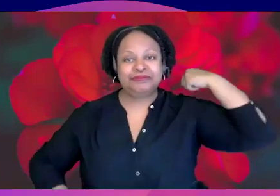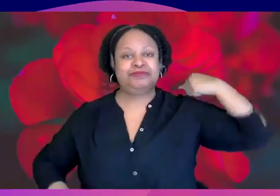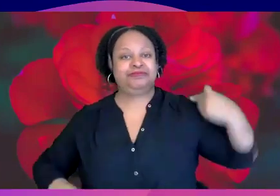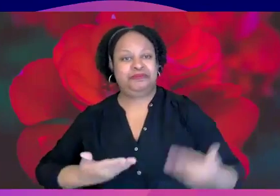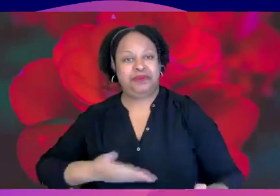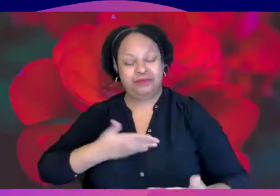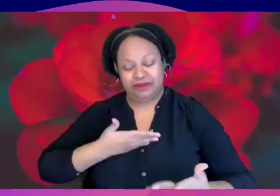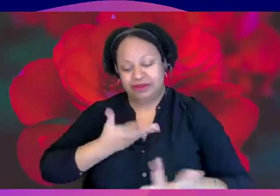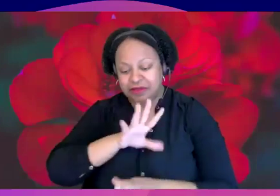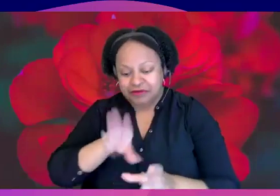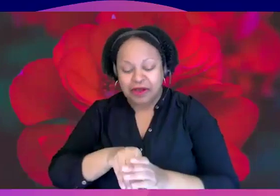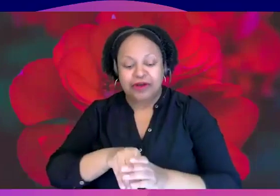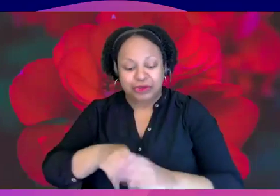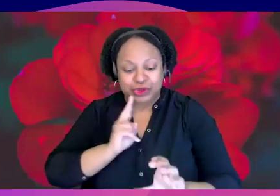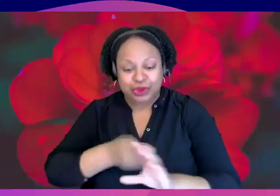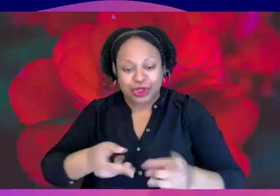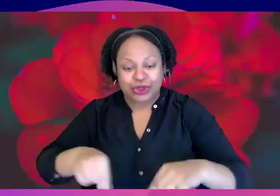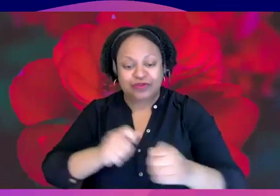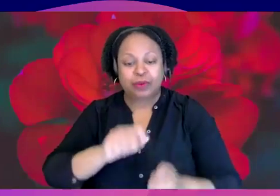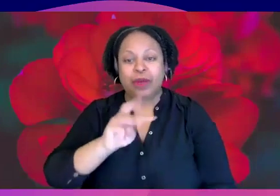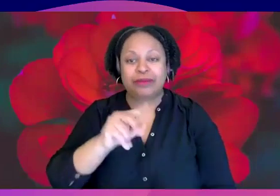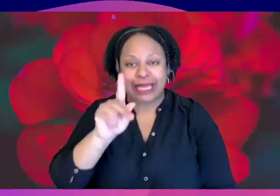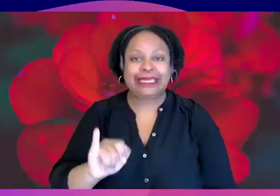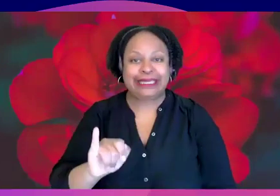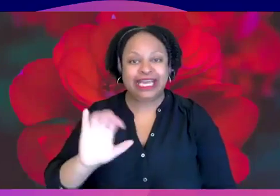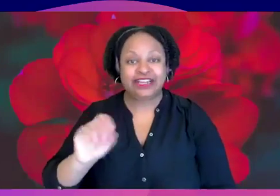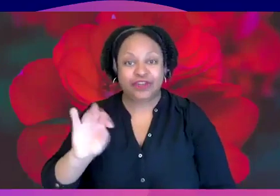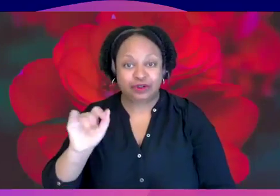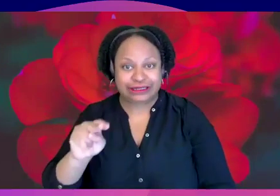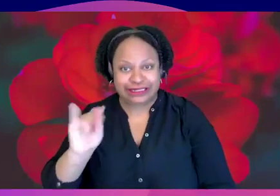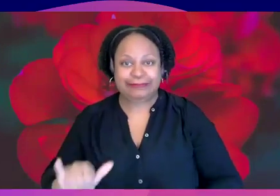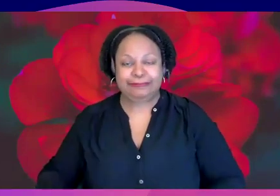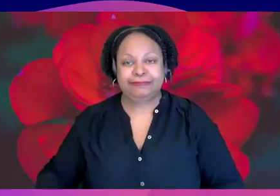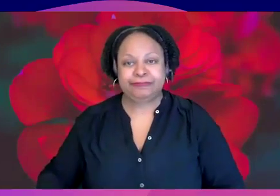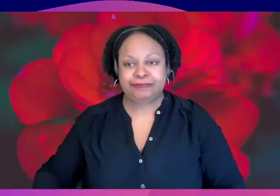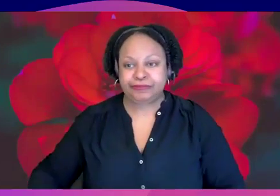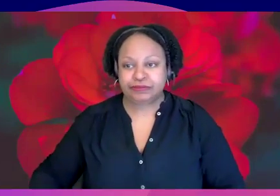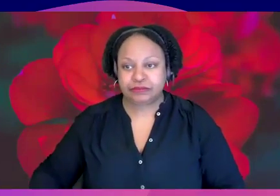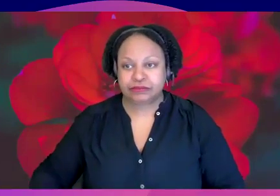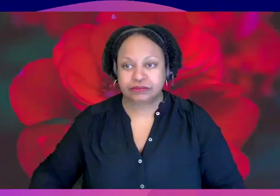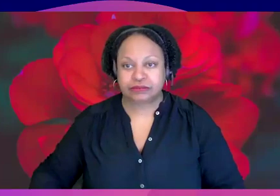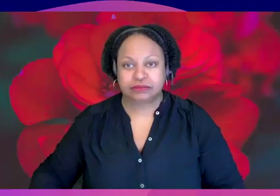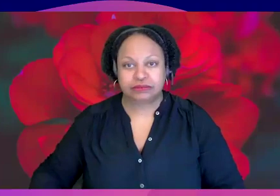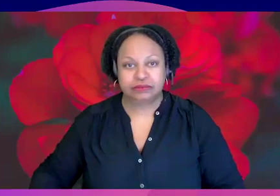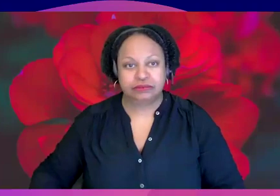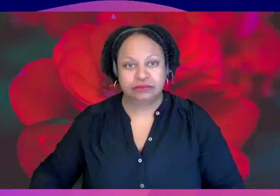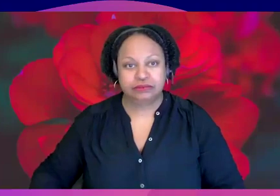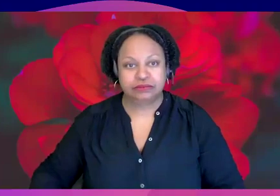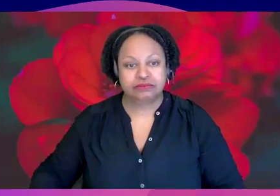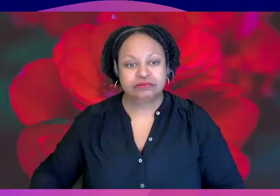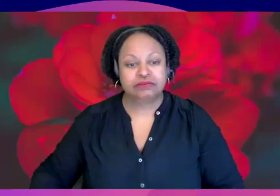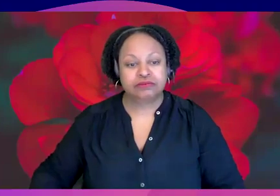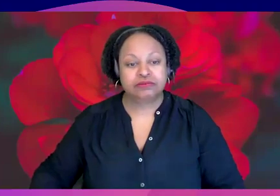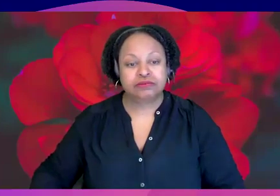Wabanaki Confederacy. The link that's been shared with the resource that has been developed by SVNB is